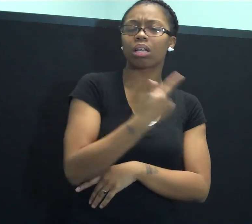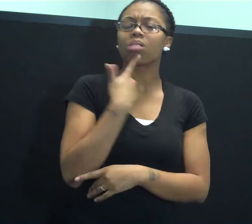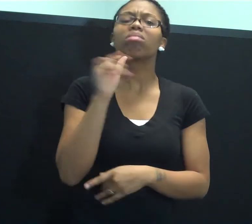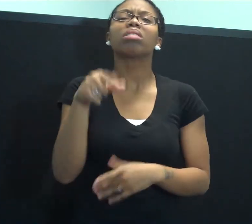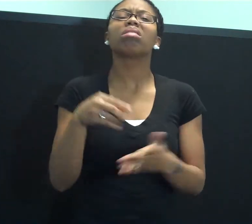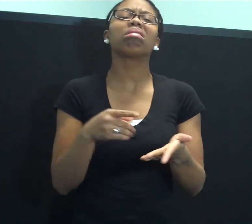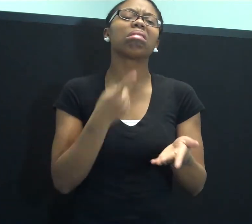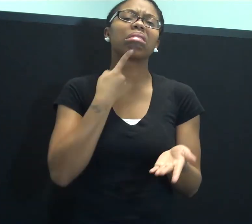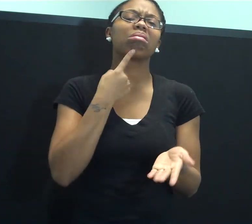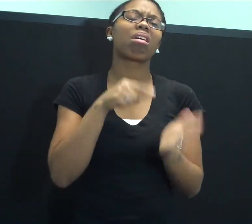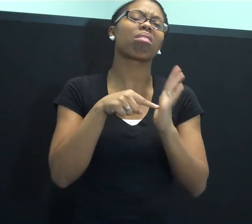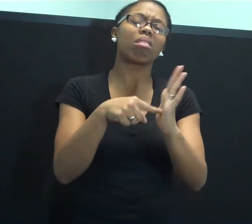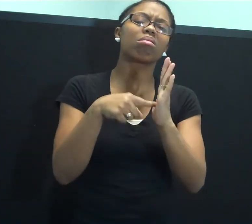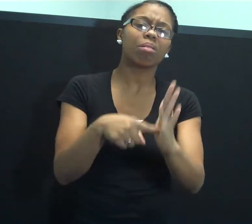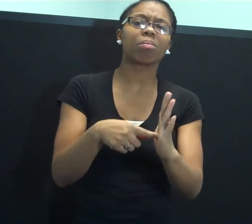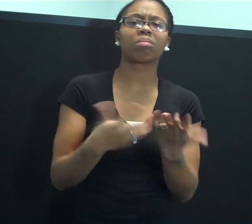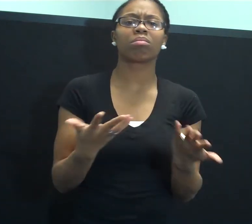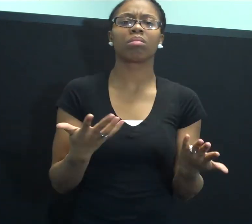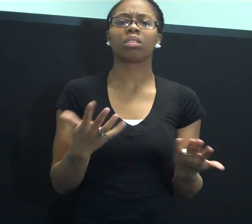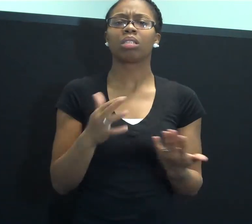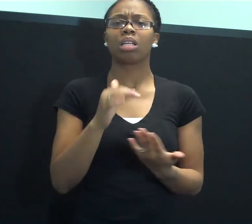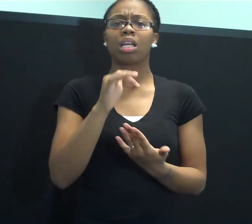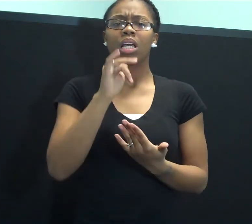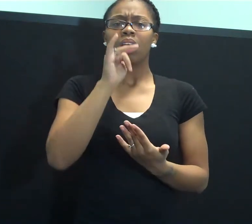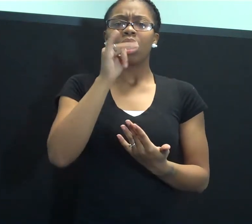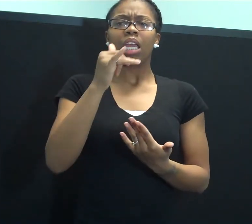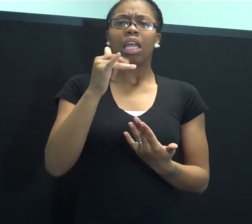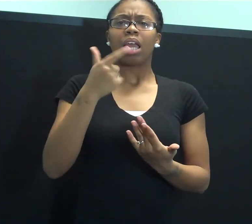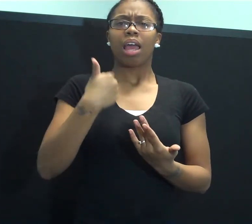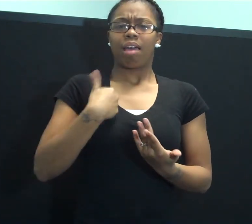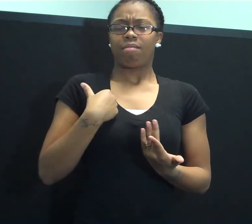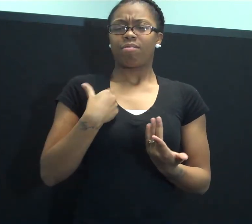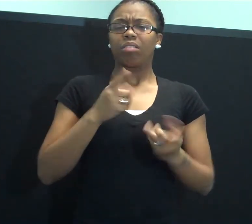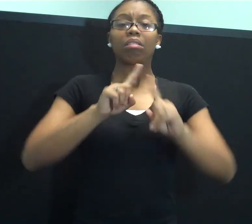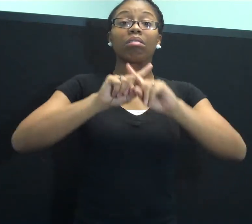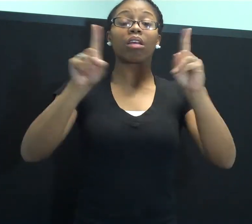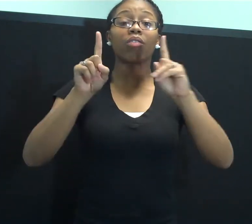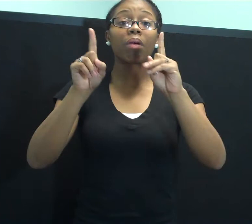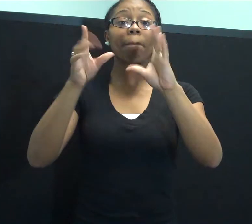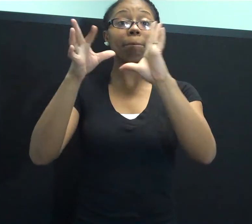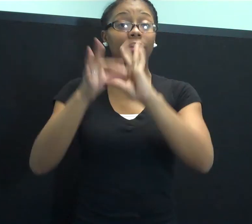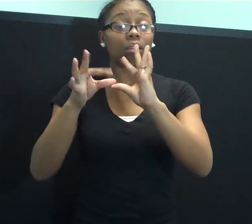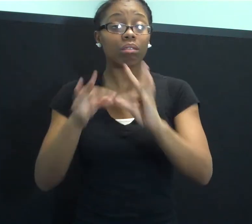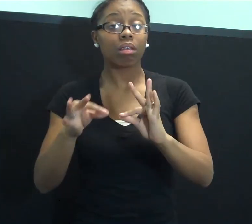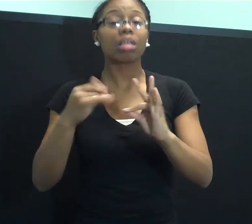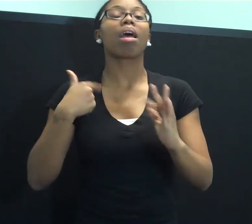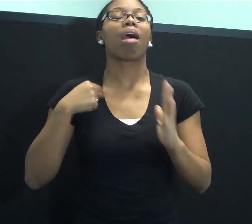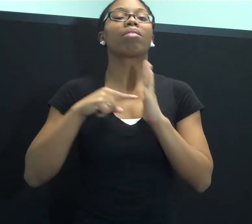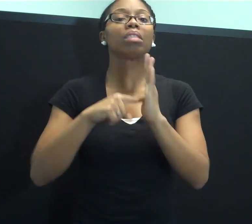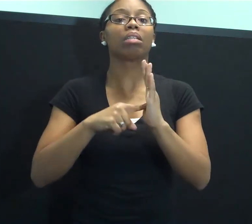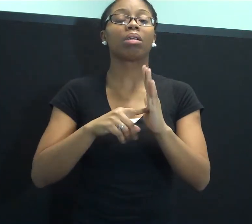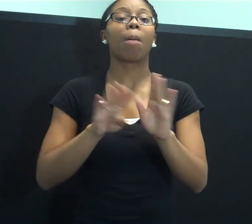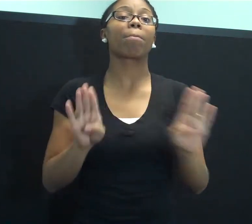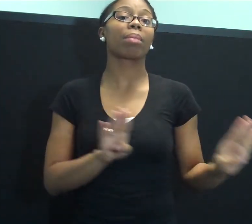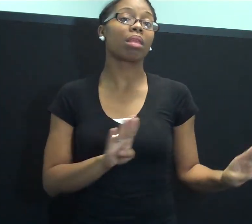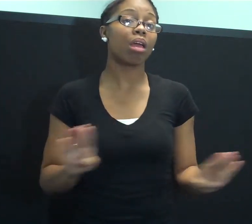example. It isn't that he brings a divine message. He gives us an example of behavior that we as